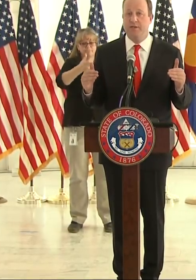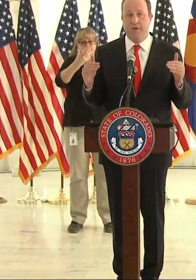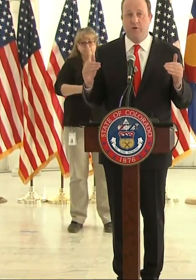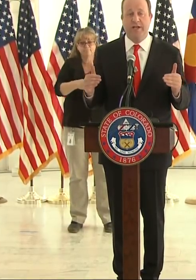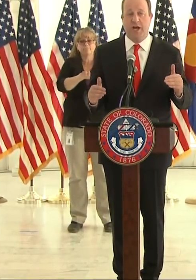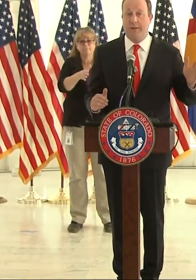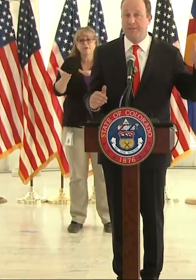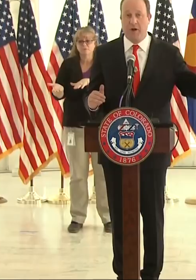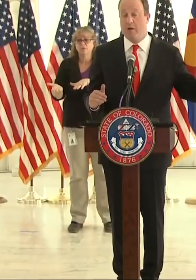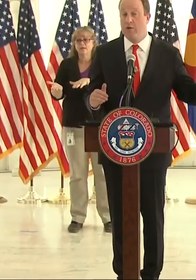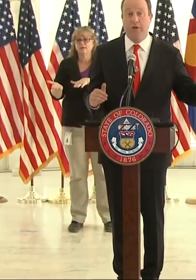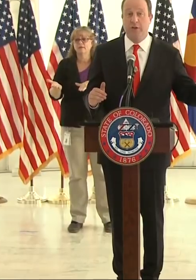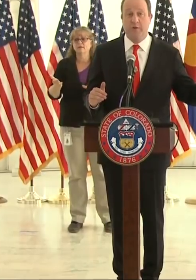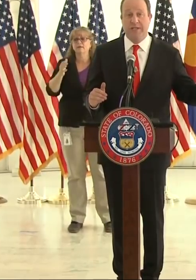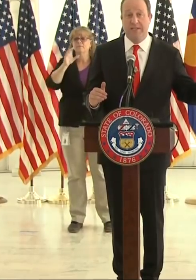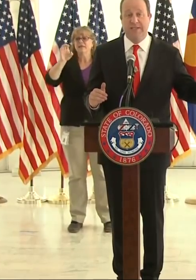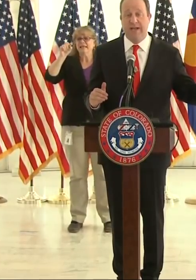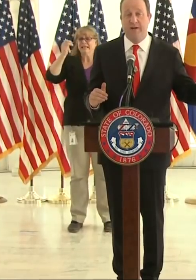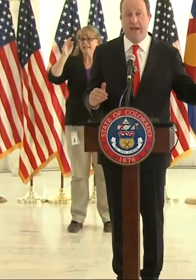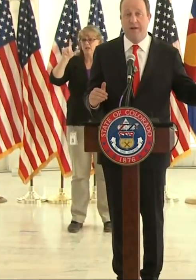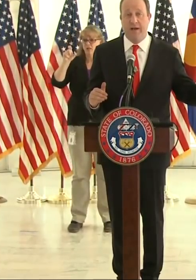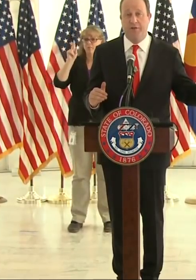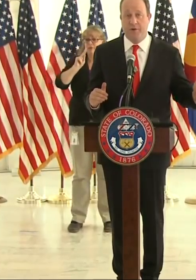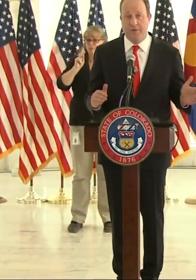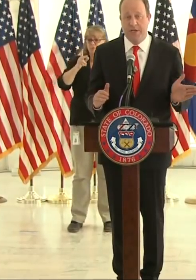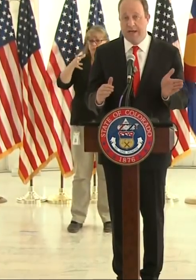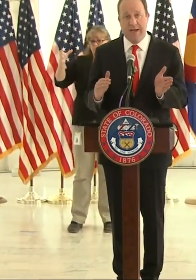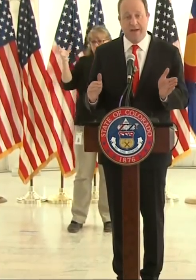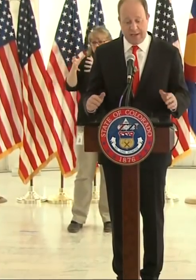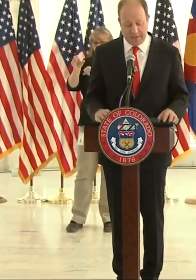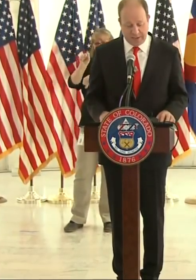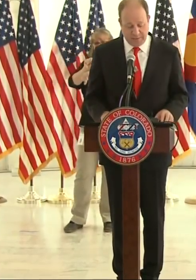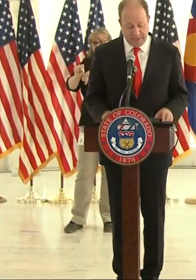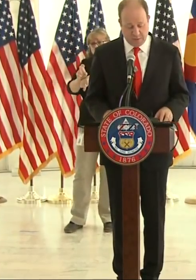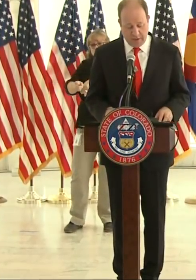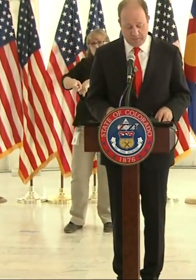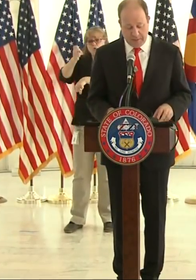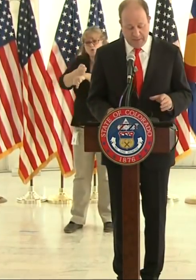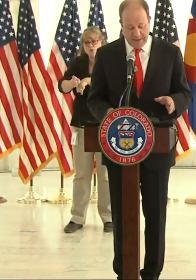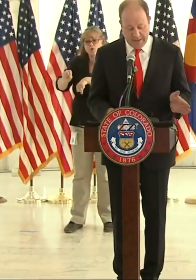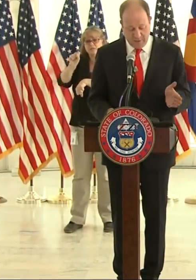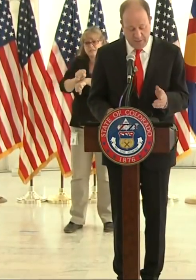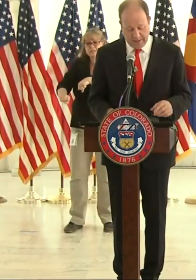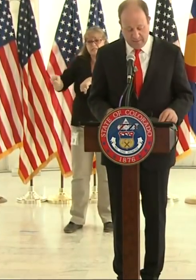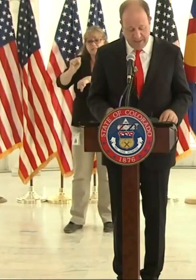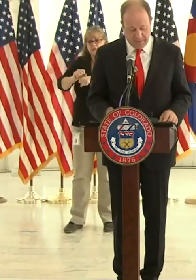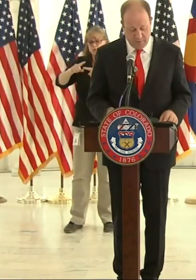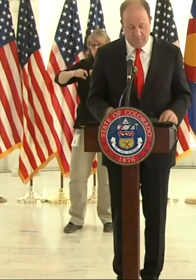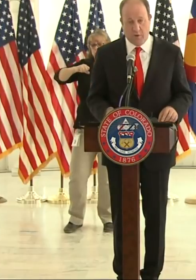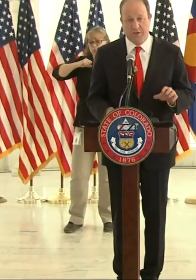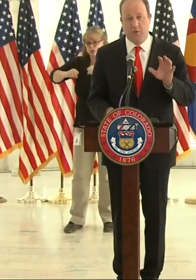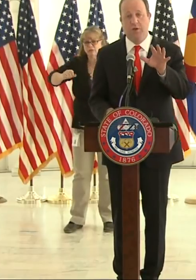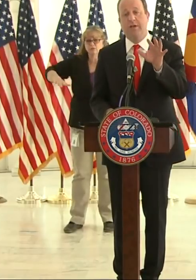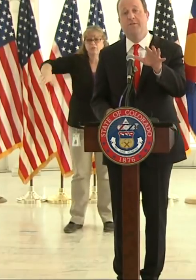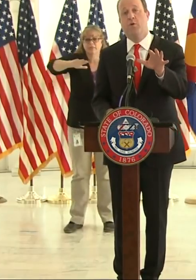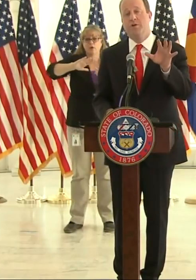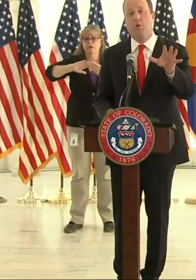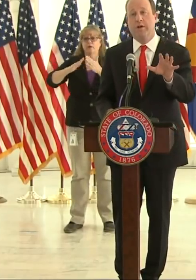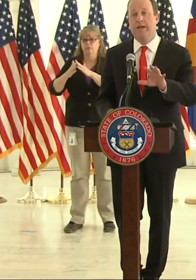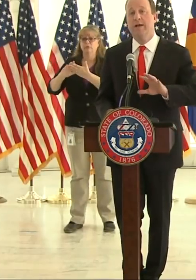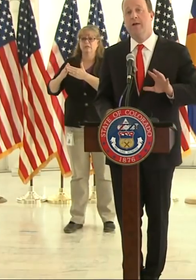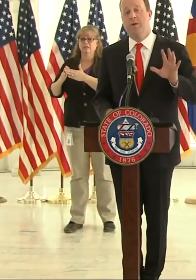hard, doing great jobs, starting earlier than the rest of the state on county health orders, and now get to this place where by the end of the week they'll be able to move forward. So we're